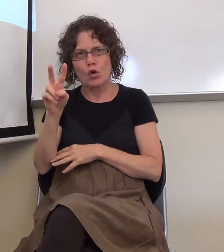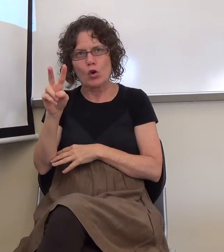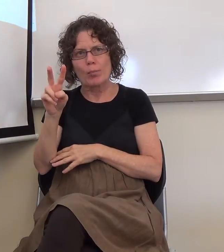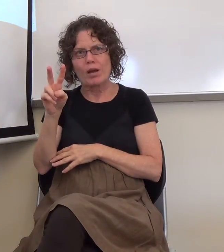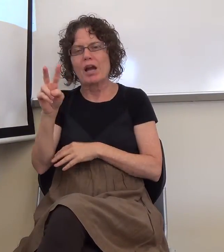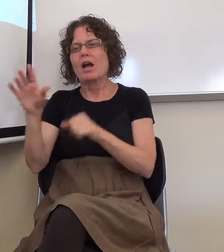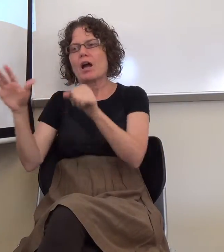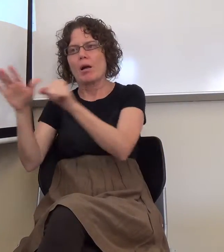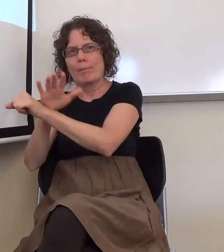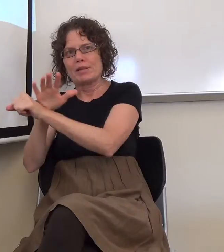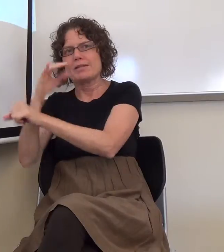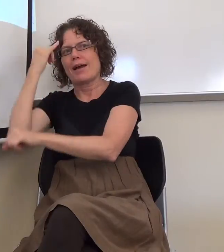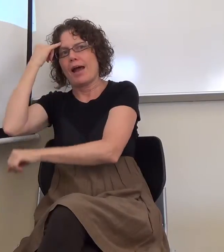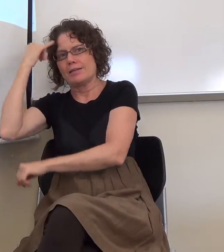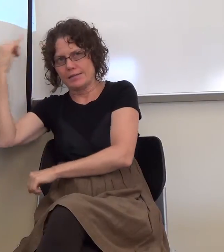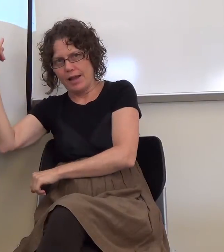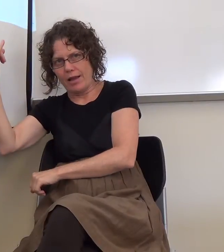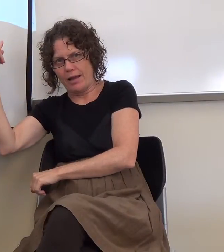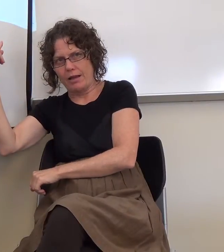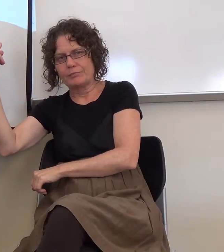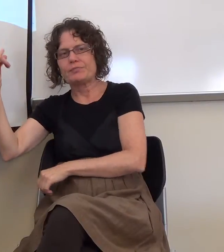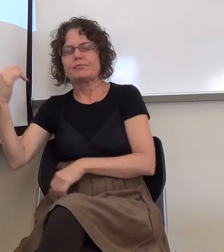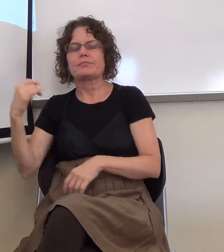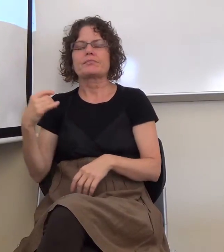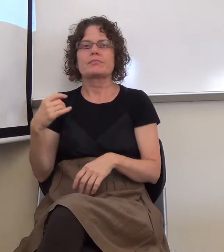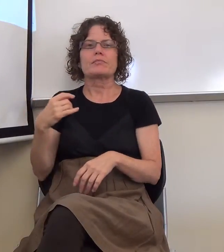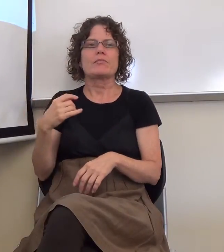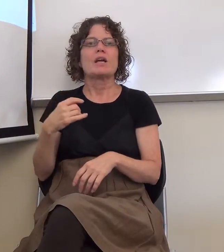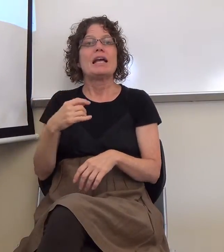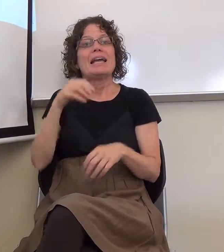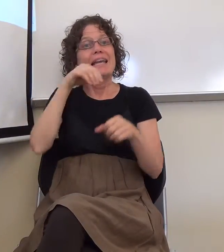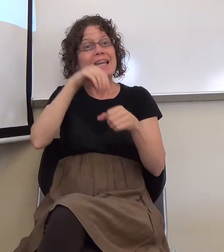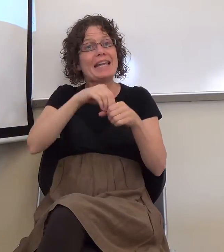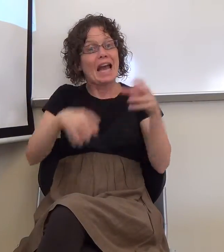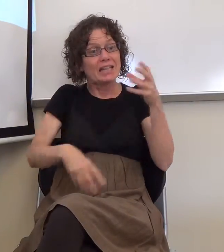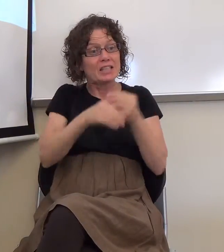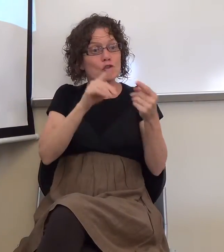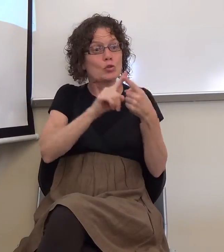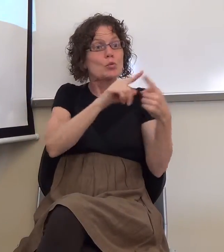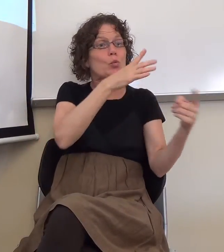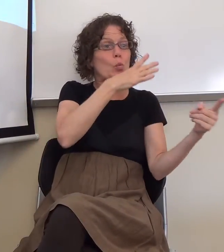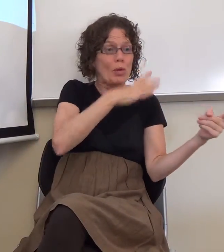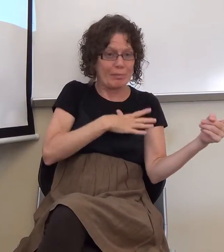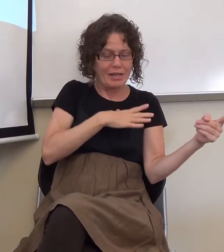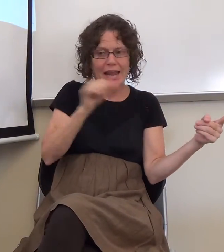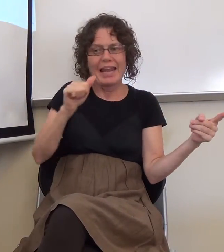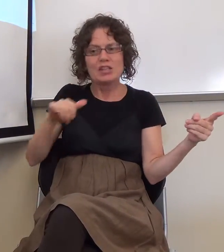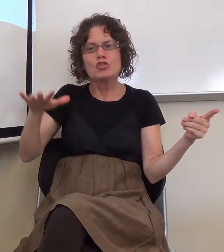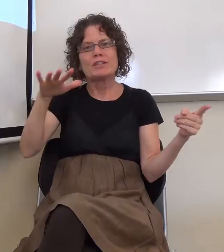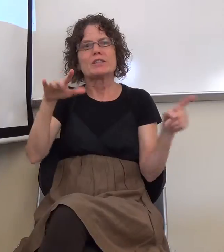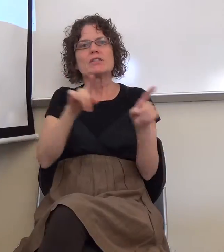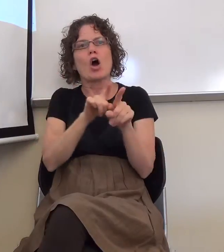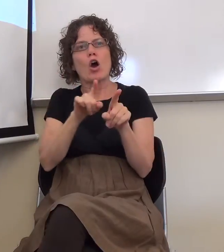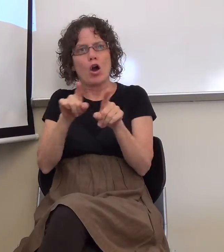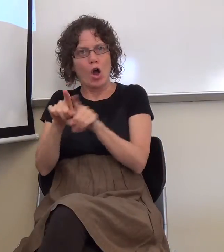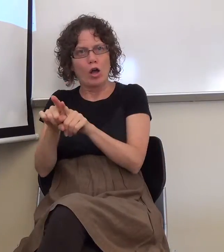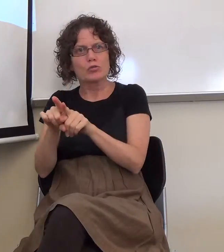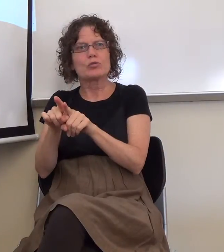idea. So in addition to women, Asians are also victims of the glass